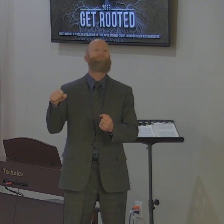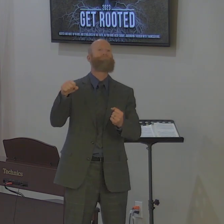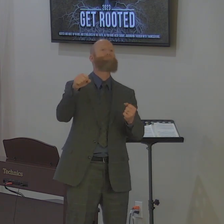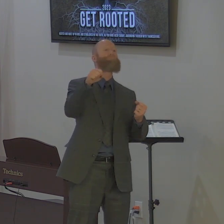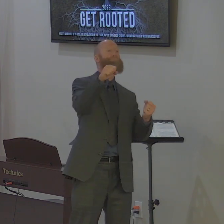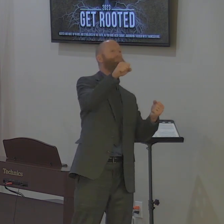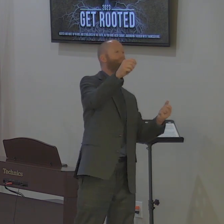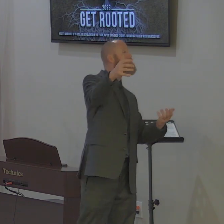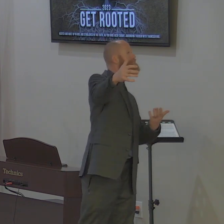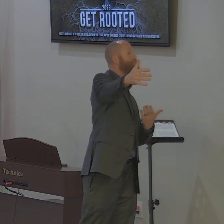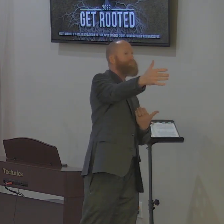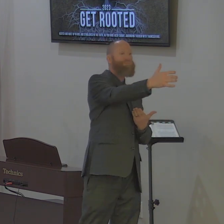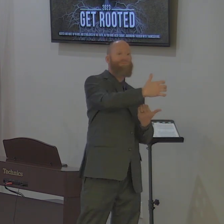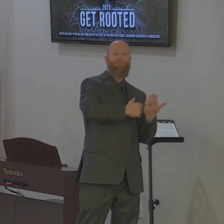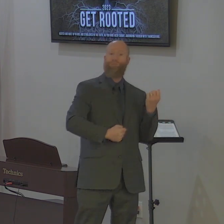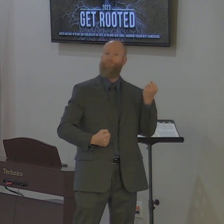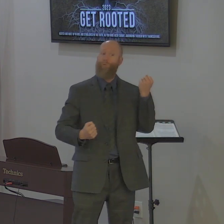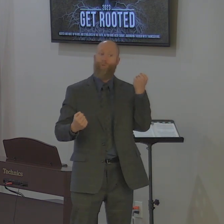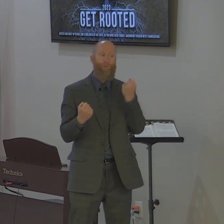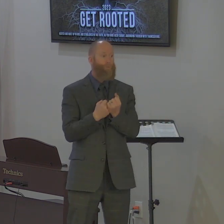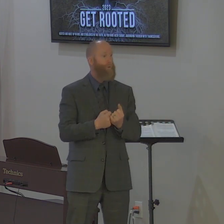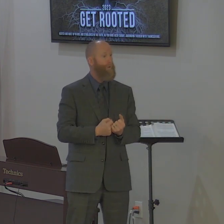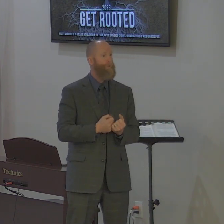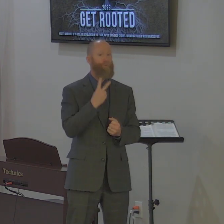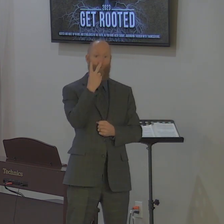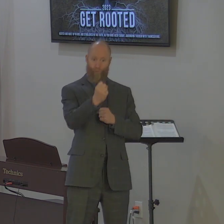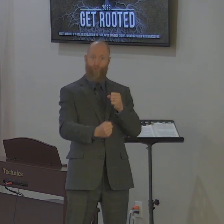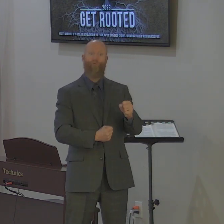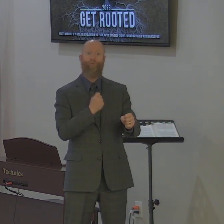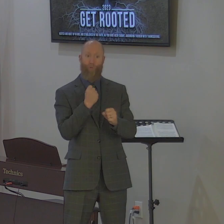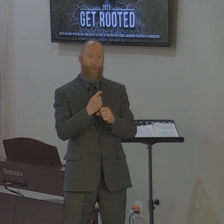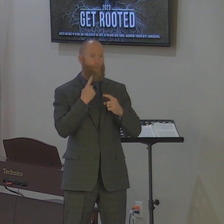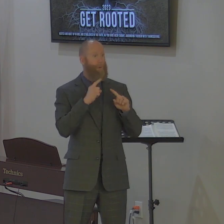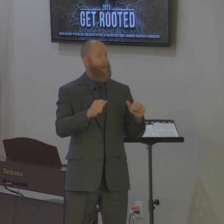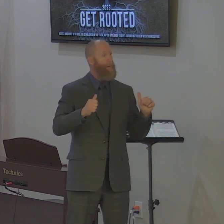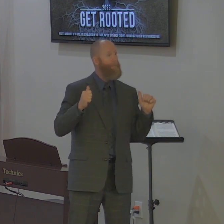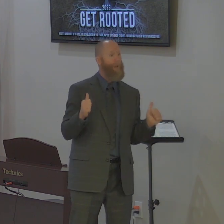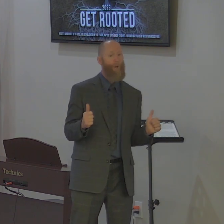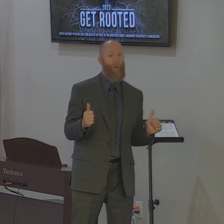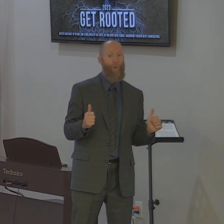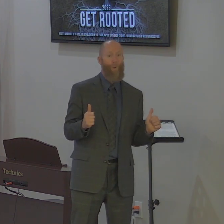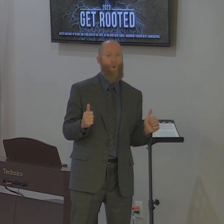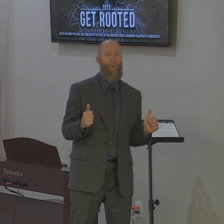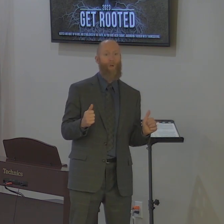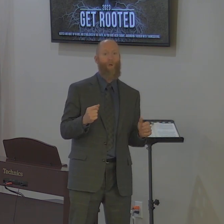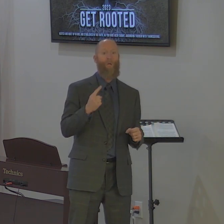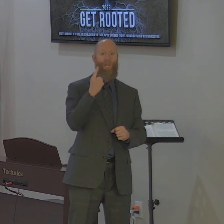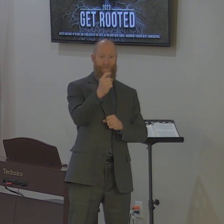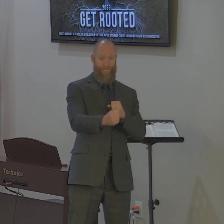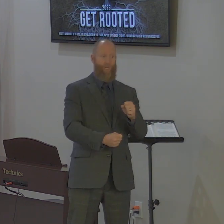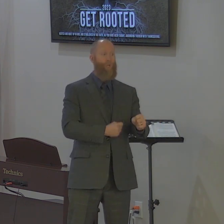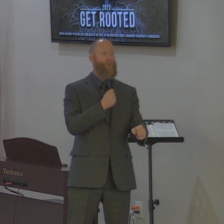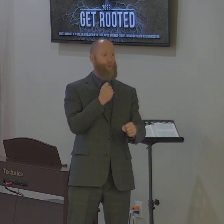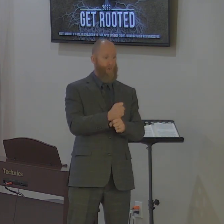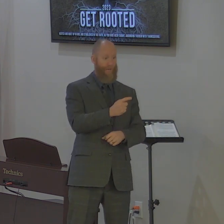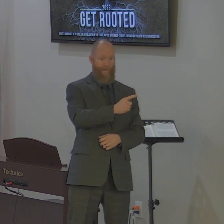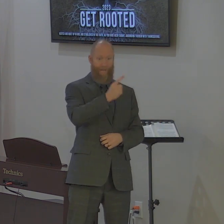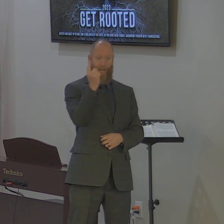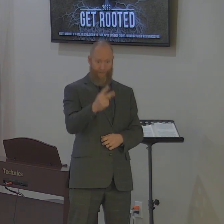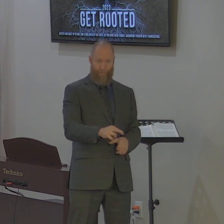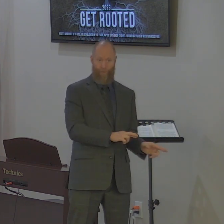and about 2 years, about a year and a half into that, where he was headed in